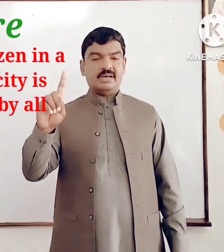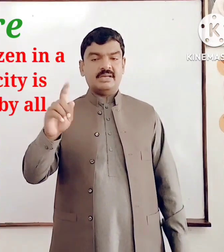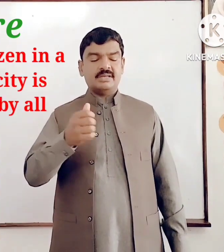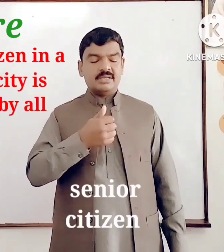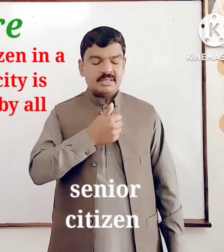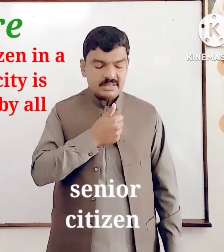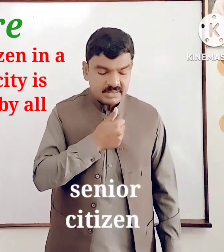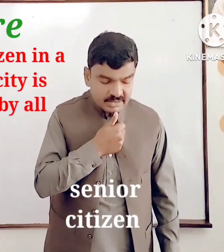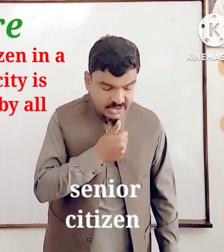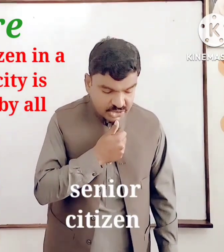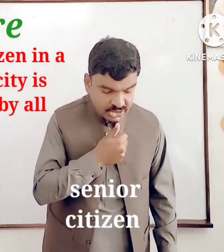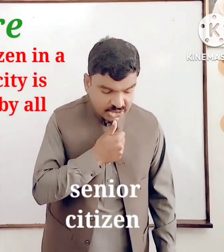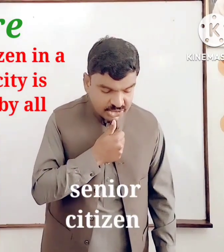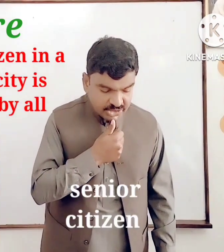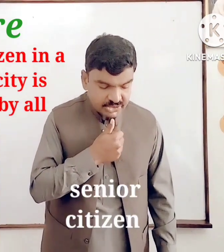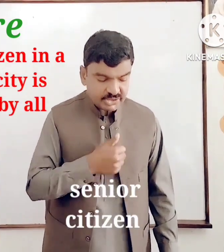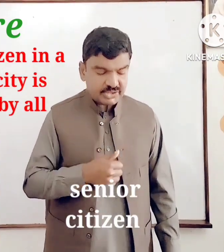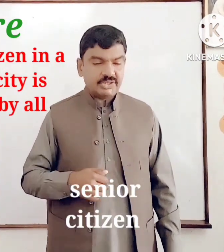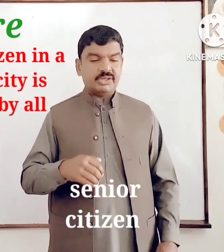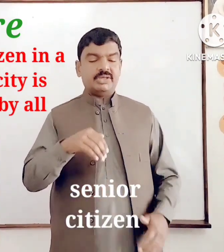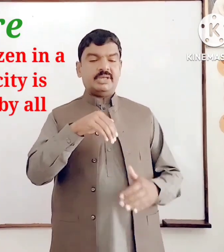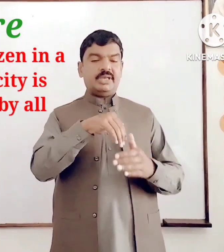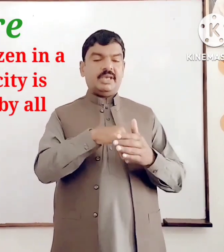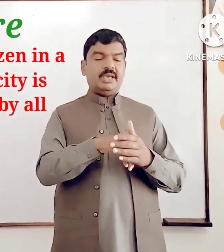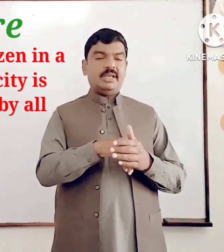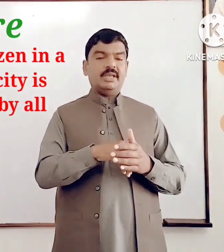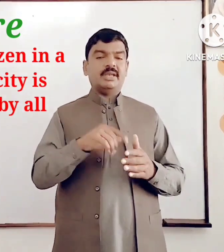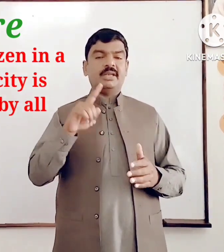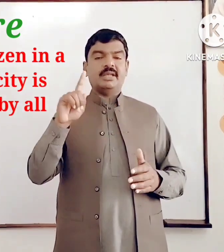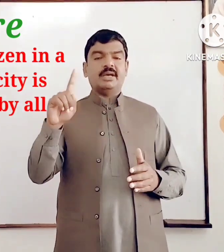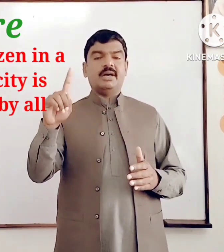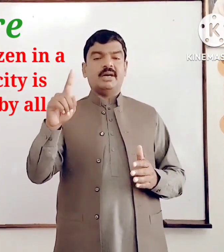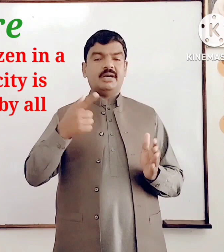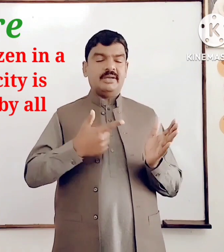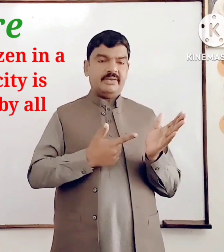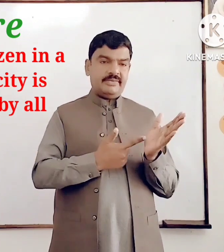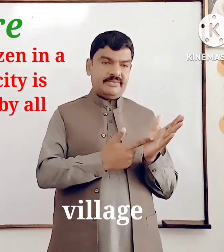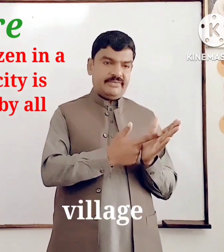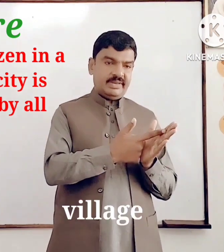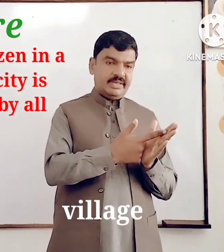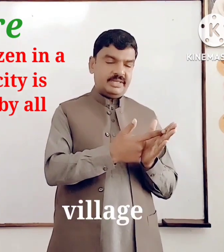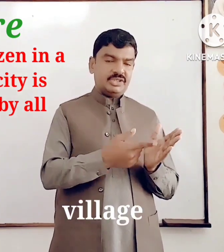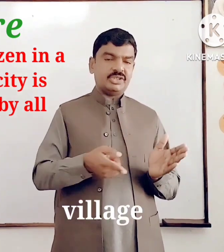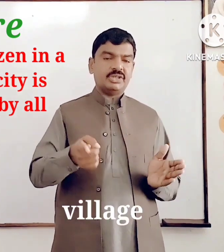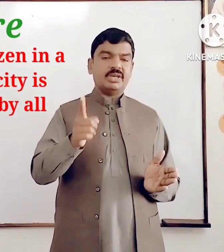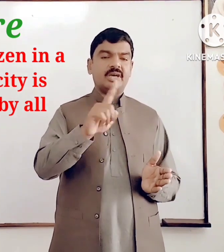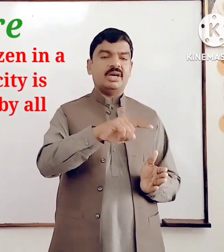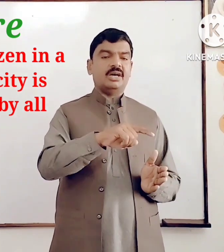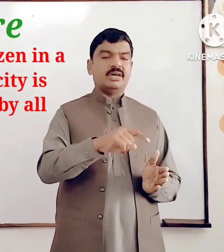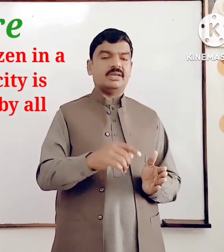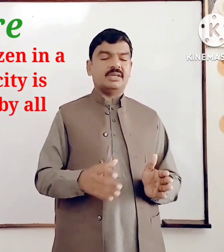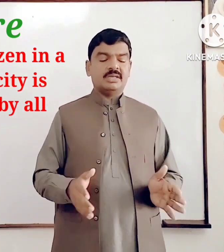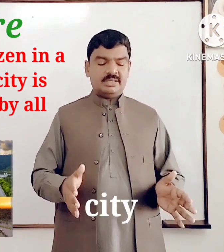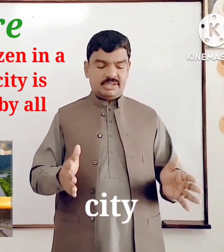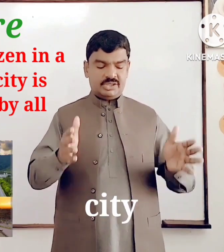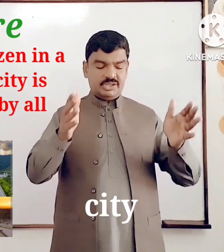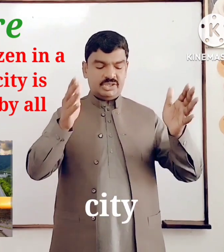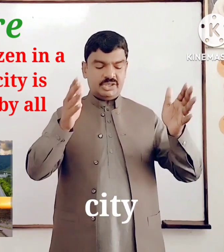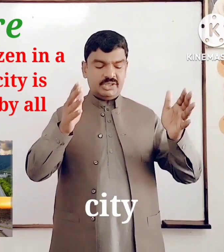A senior citizen in a village or